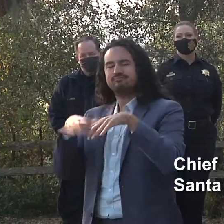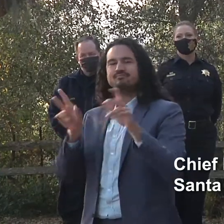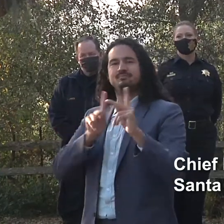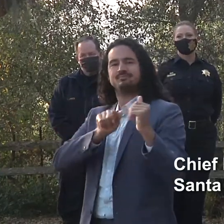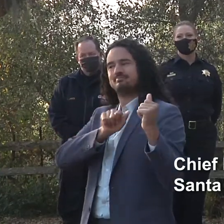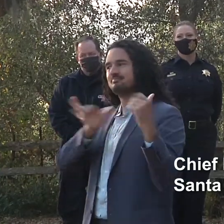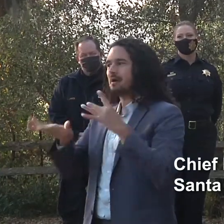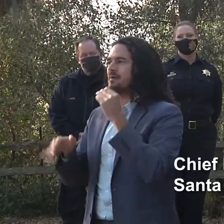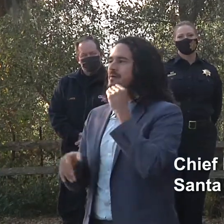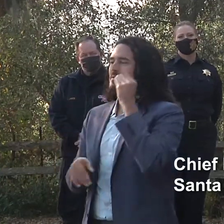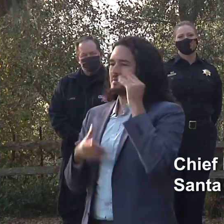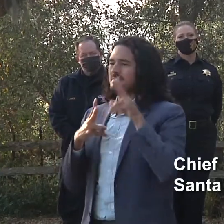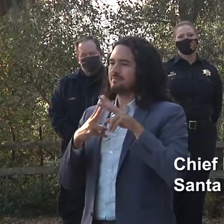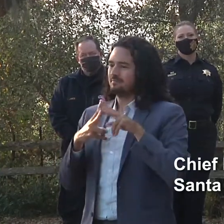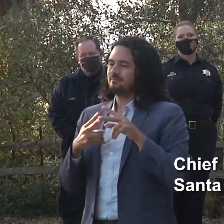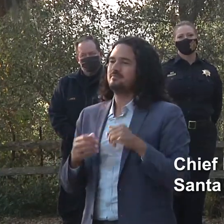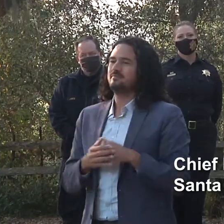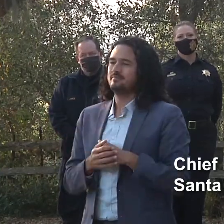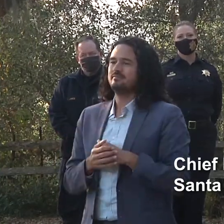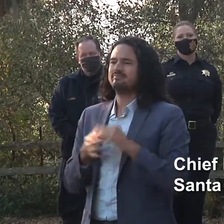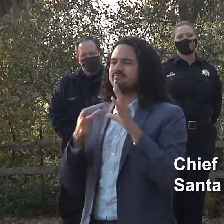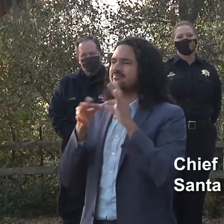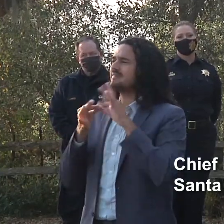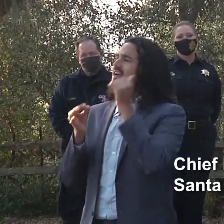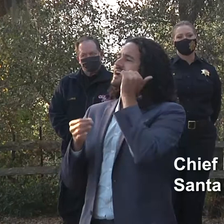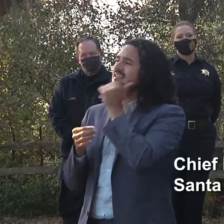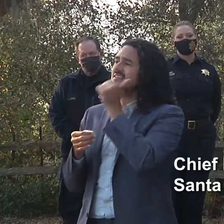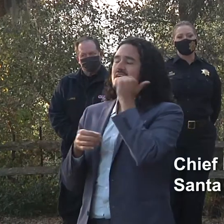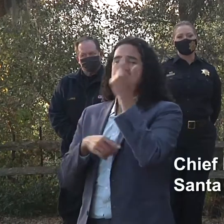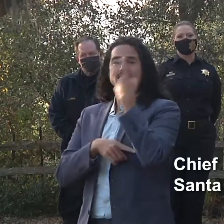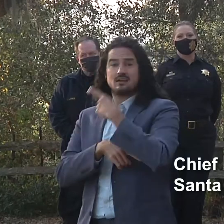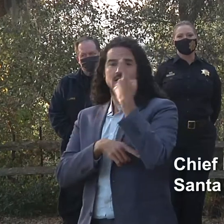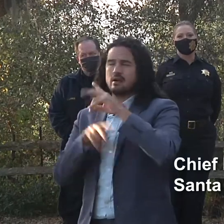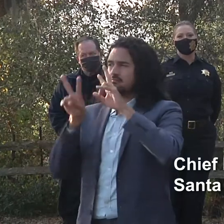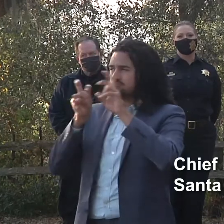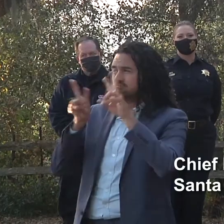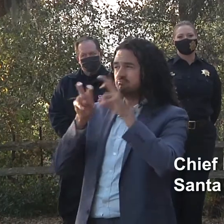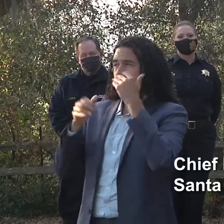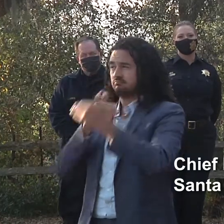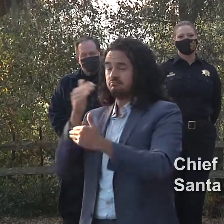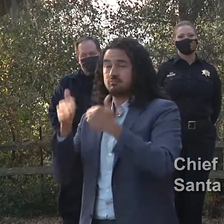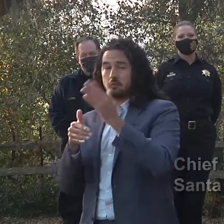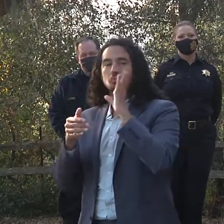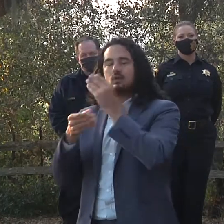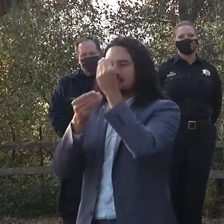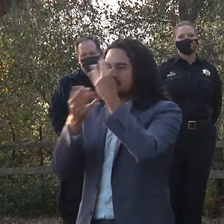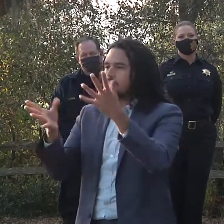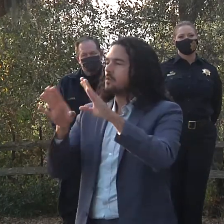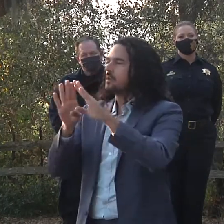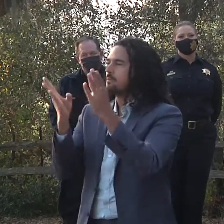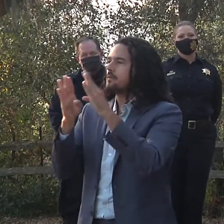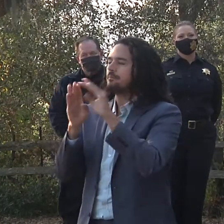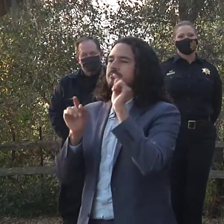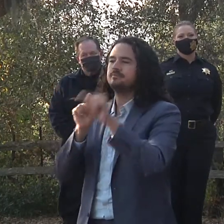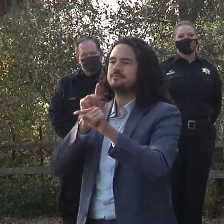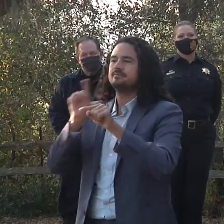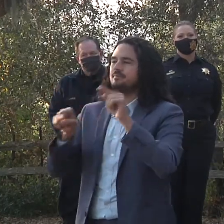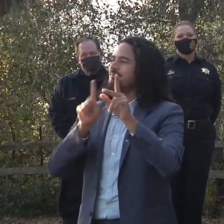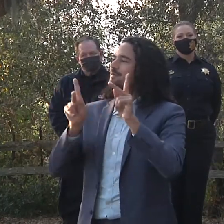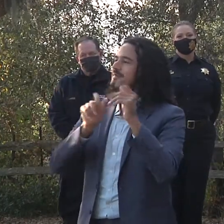it's kind of a day-by-day process, right, in getting people back home. But I just want to also preface that there's a lot of the county